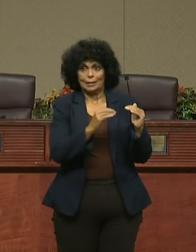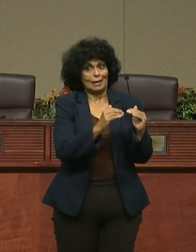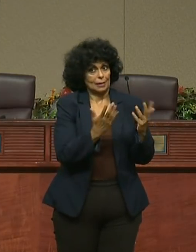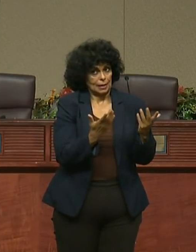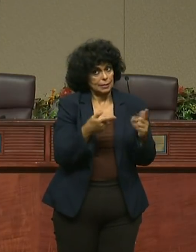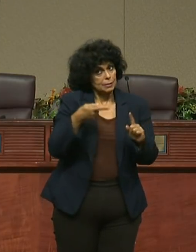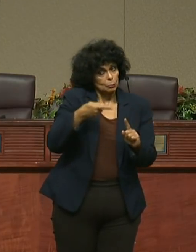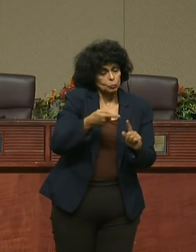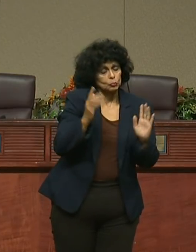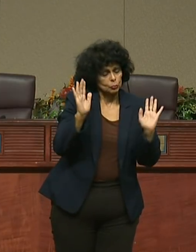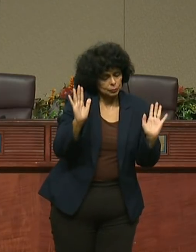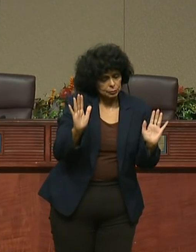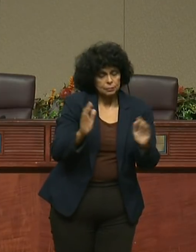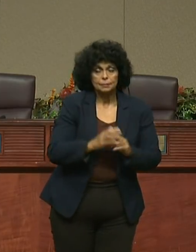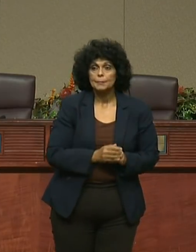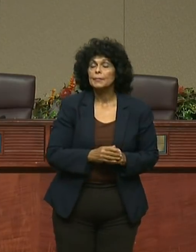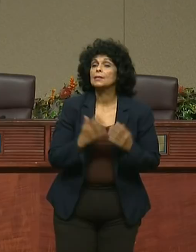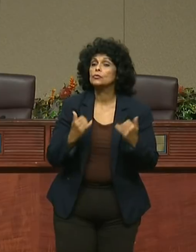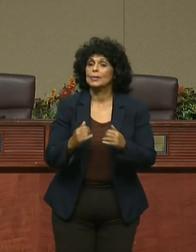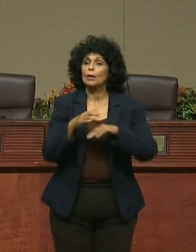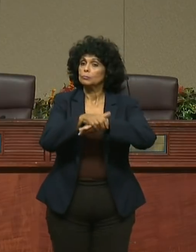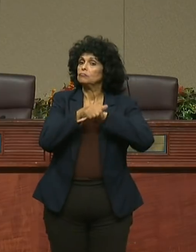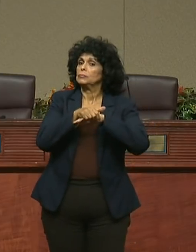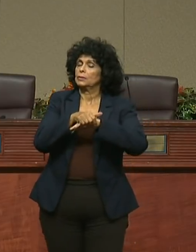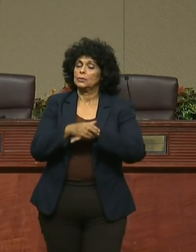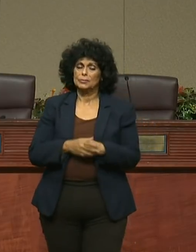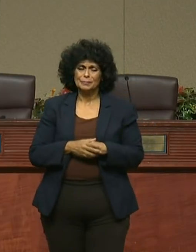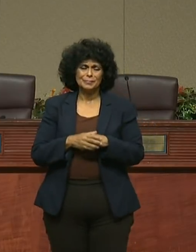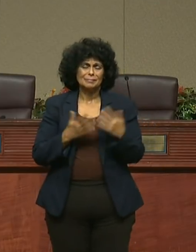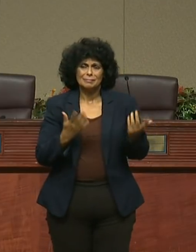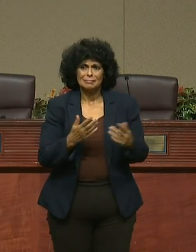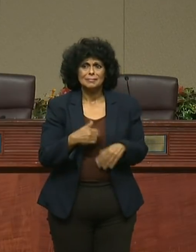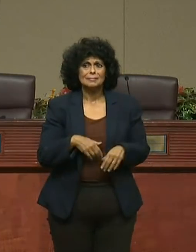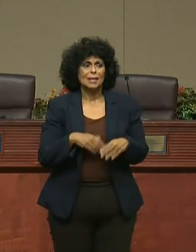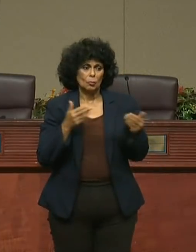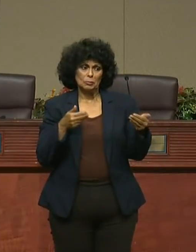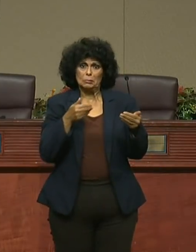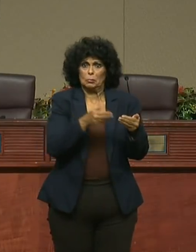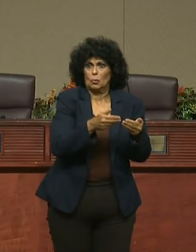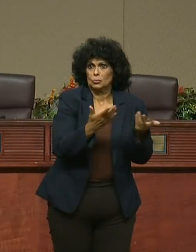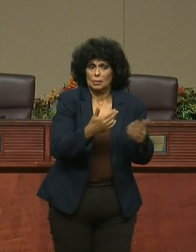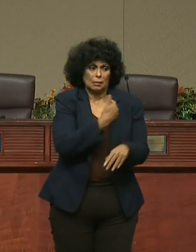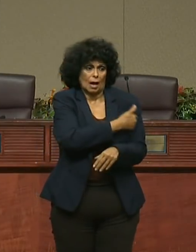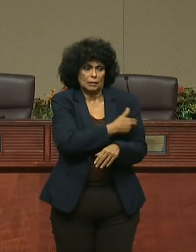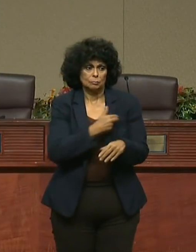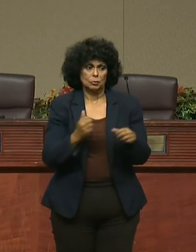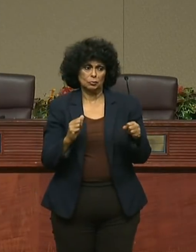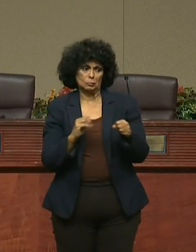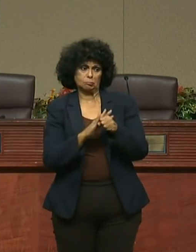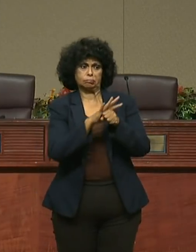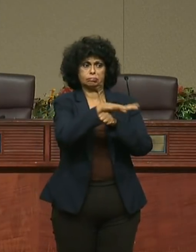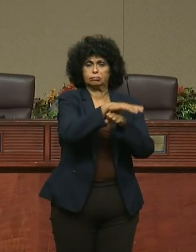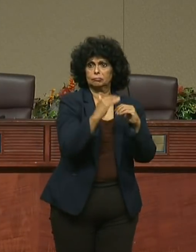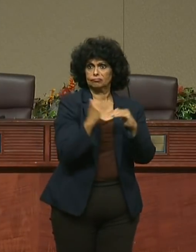to the question, how far are we from overwhelming the hospital, and what are the steps that the hospitals will